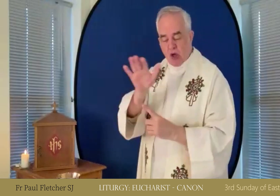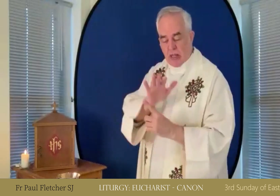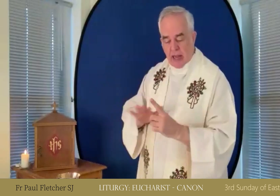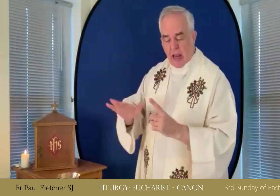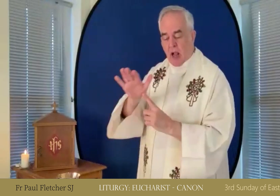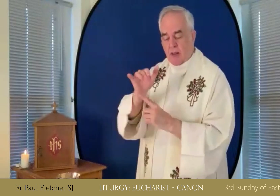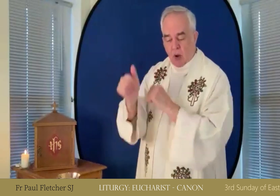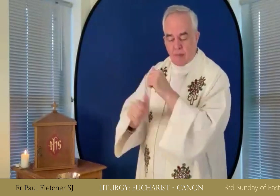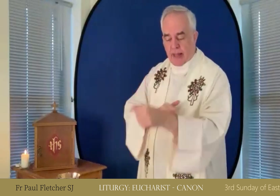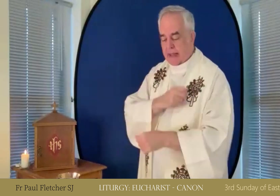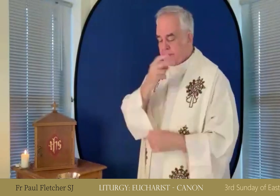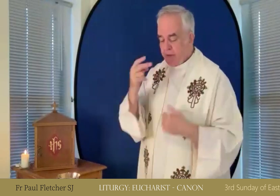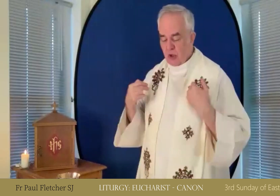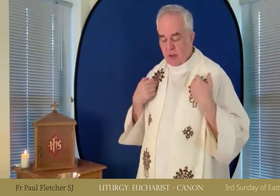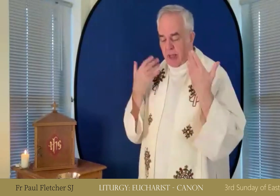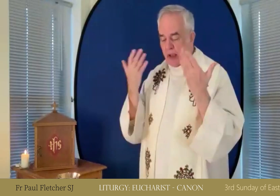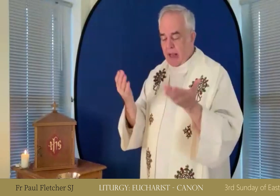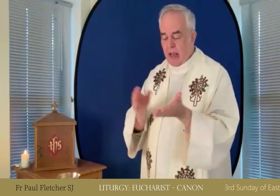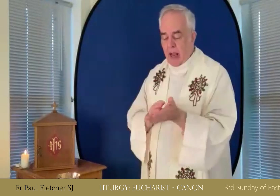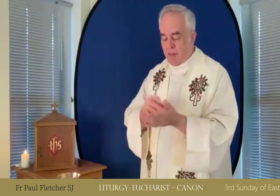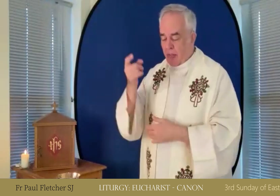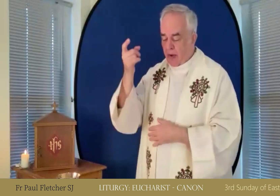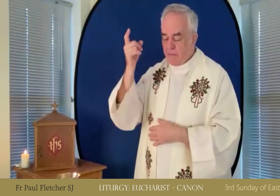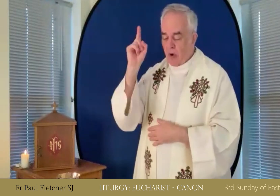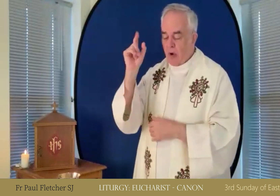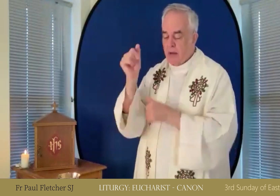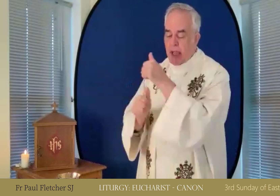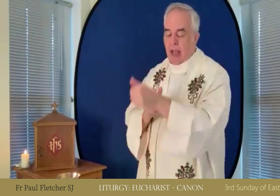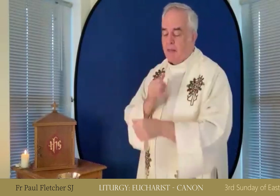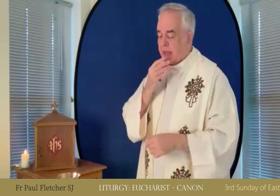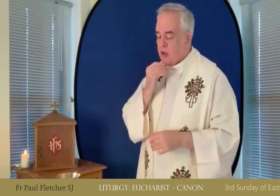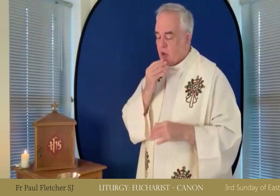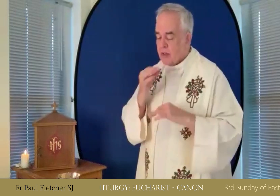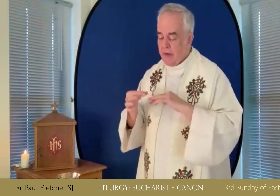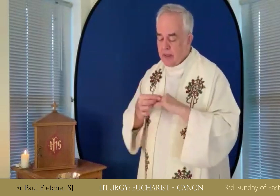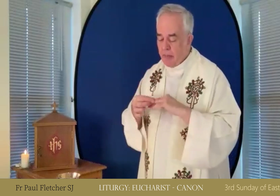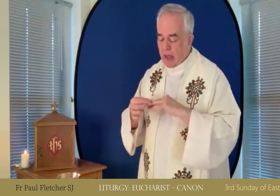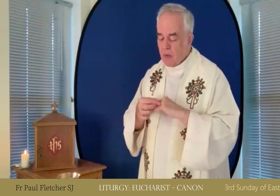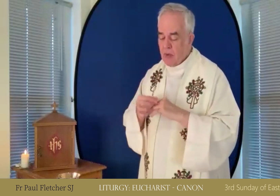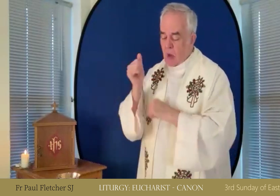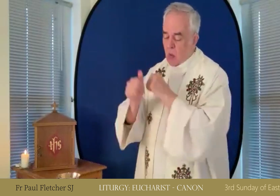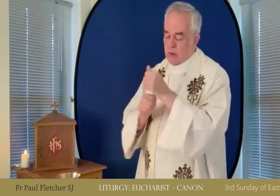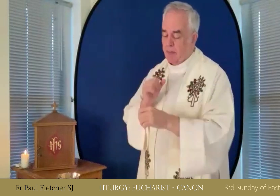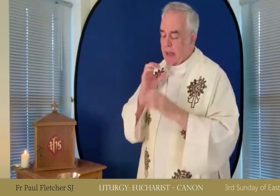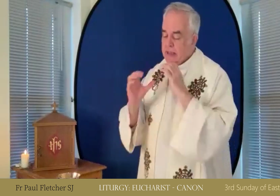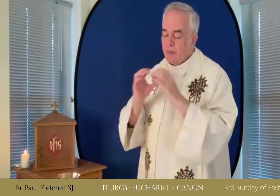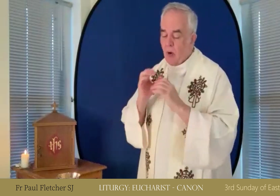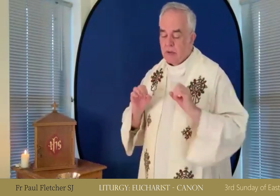especially the most blessed Virgin Mary, Mother of God, that Joseph has birthed with the blessed